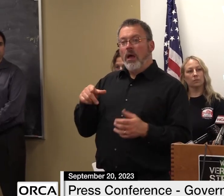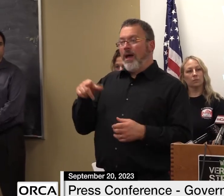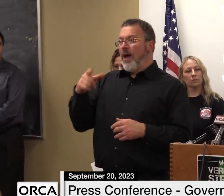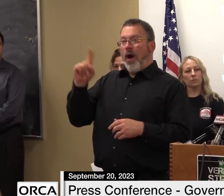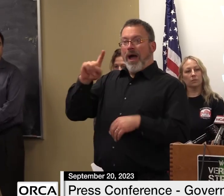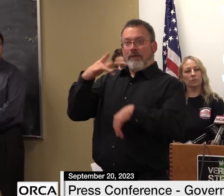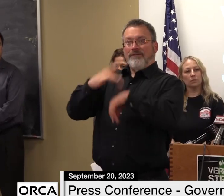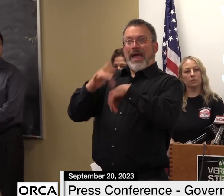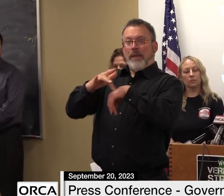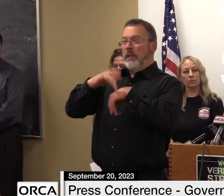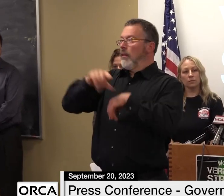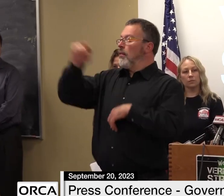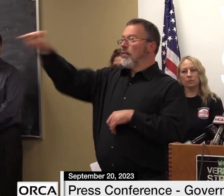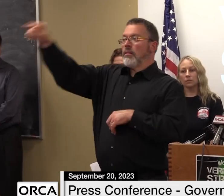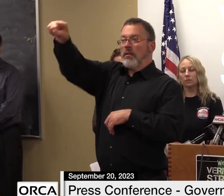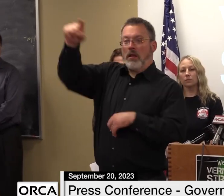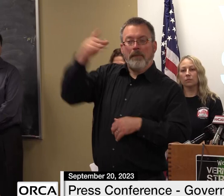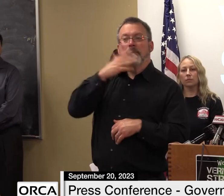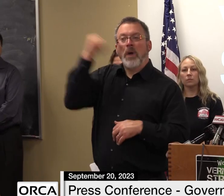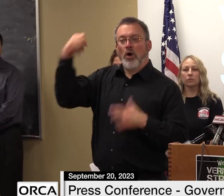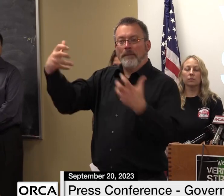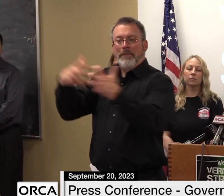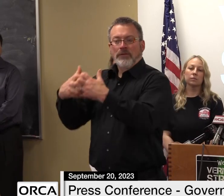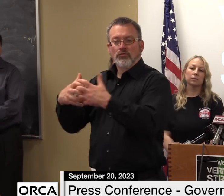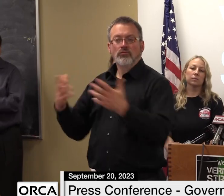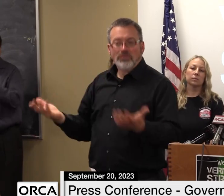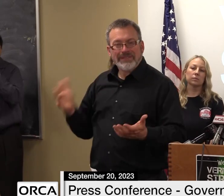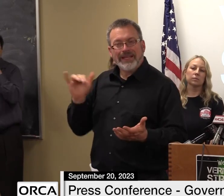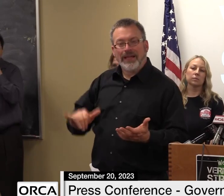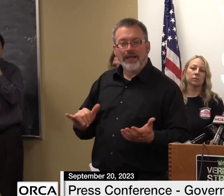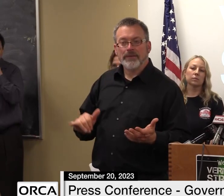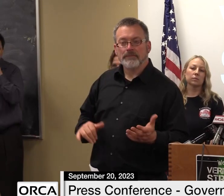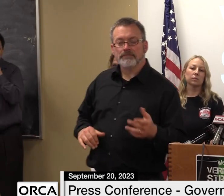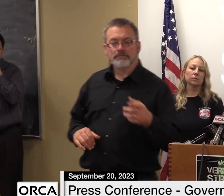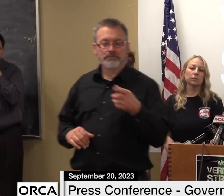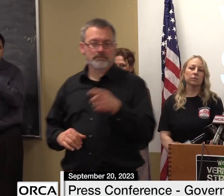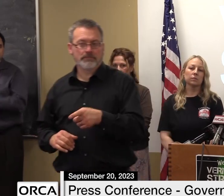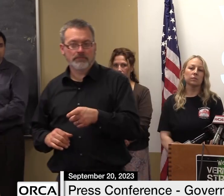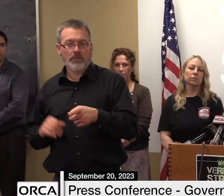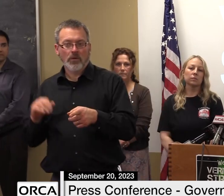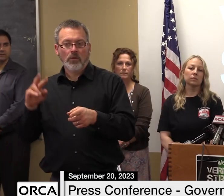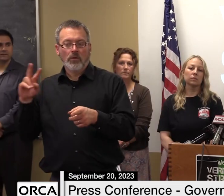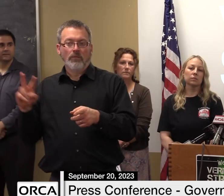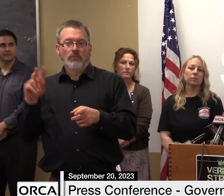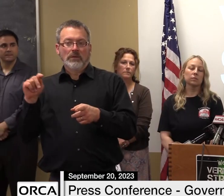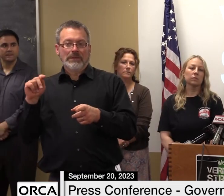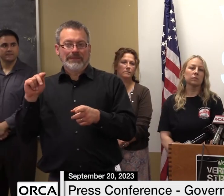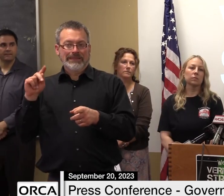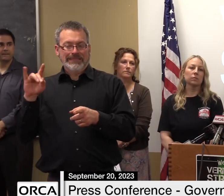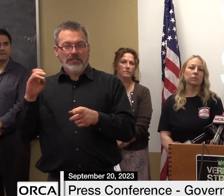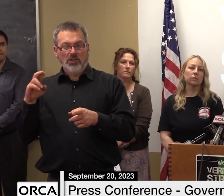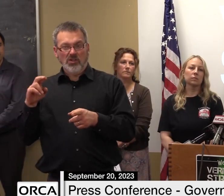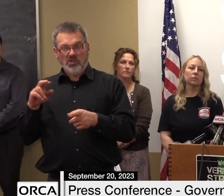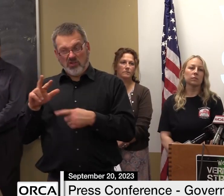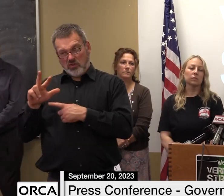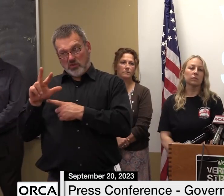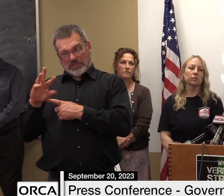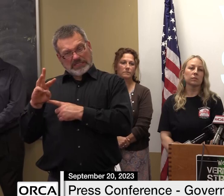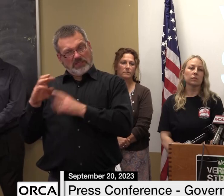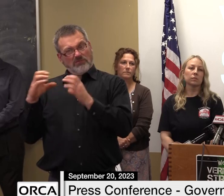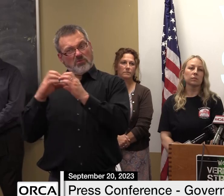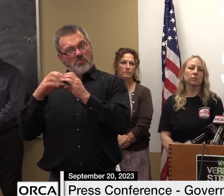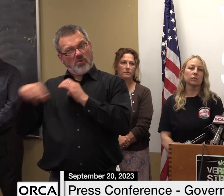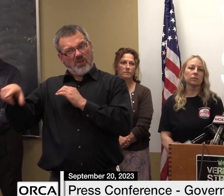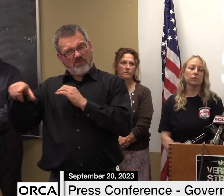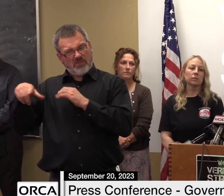sir. Is 36 trailers expected to take care of the need for direct housing in Washington County? As we stand